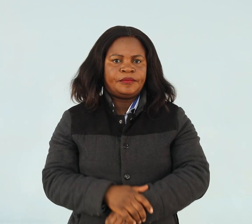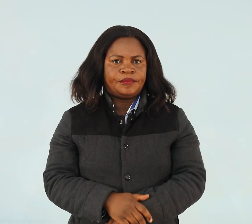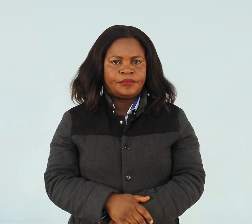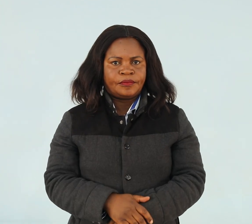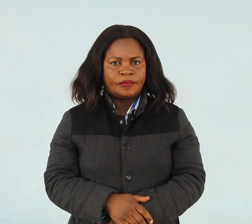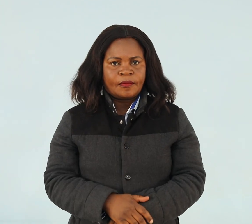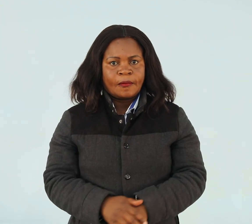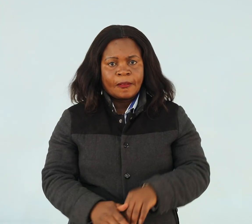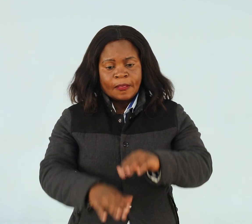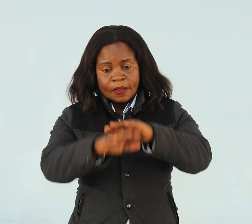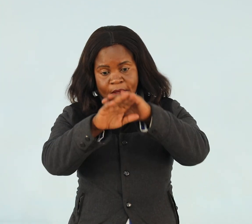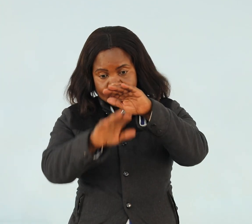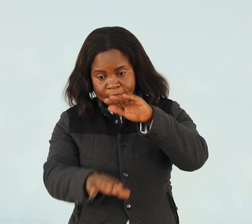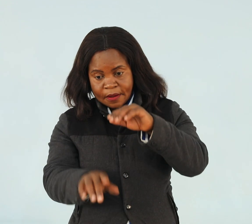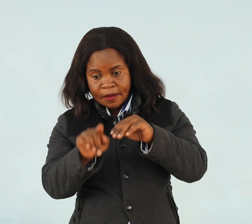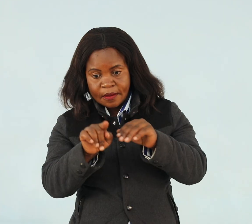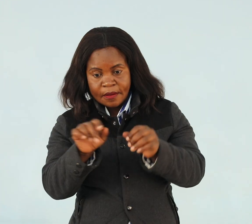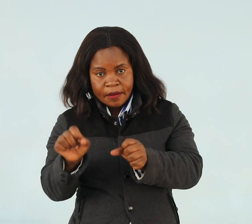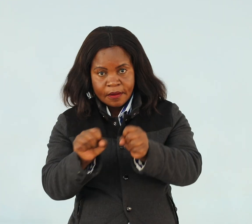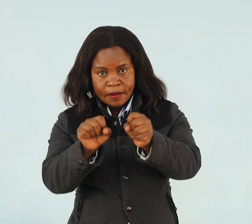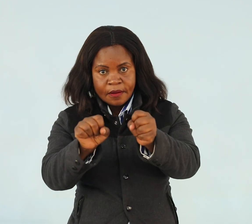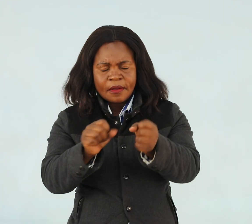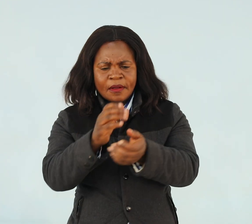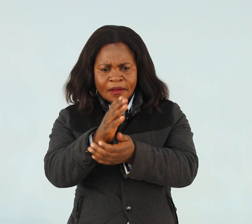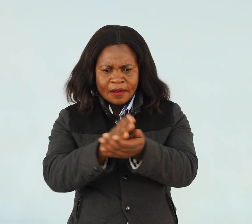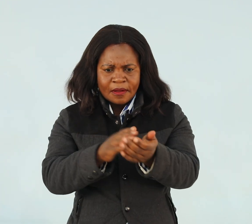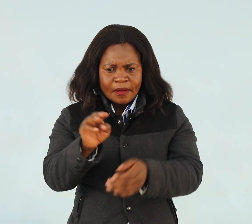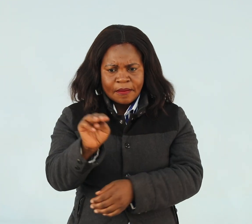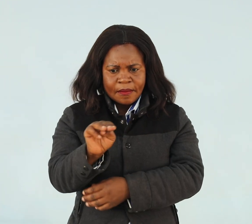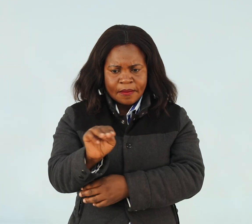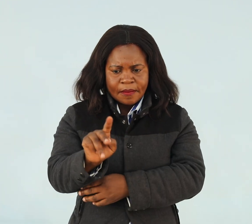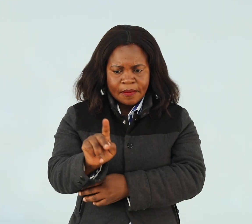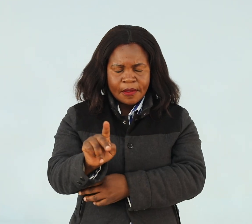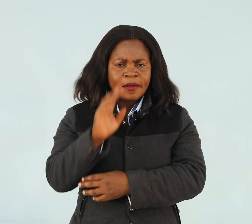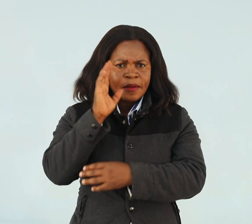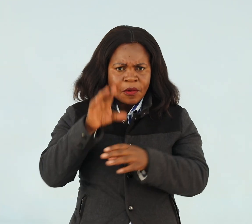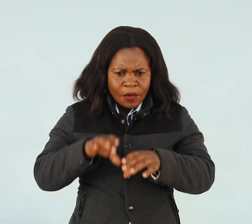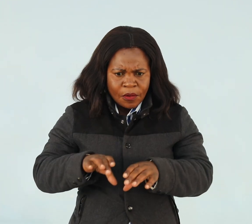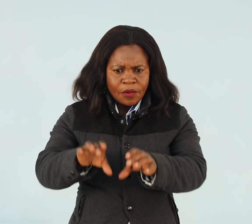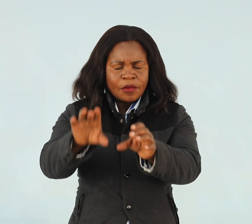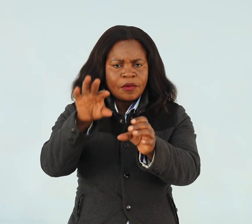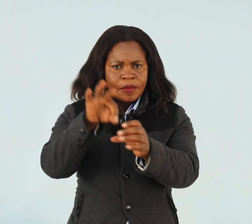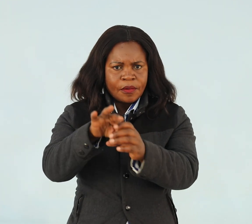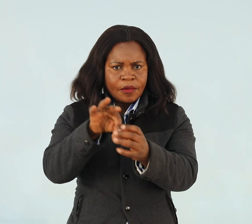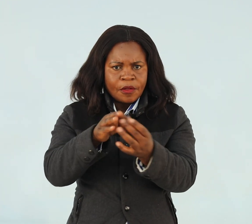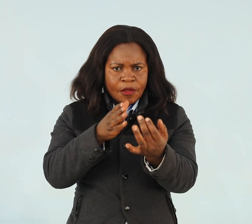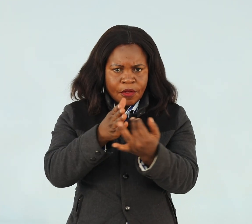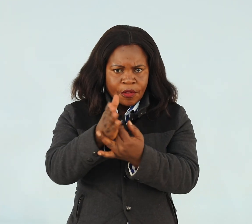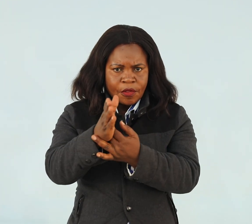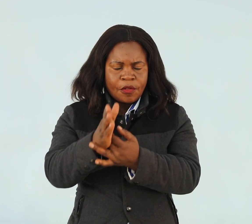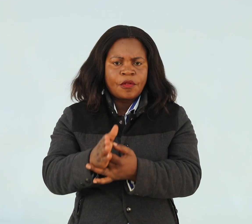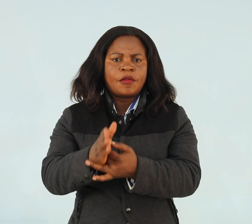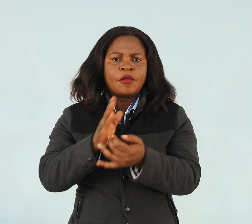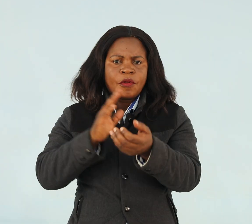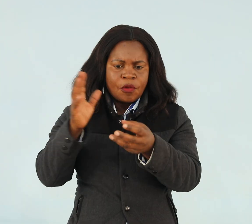Under this system, some MPs will continue to be elected through the first-past-the-post electoral